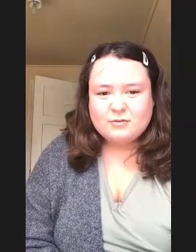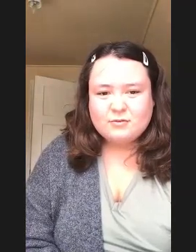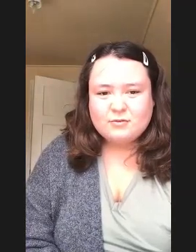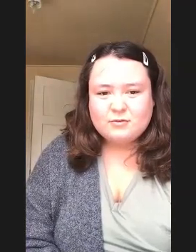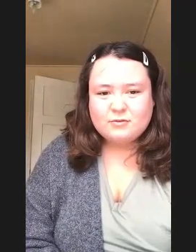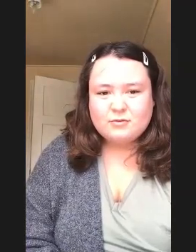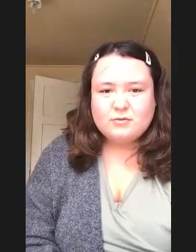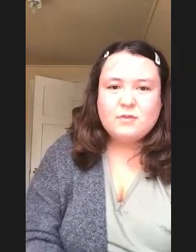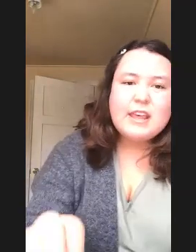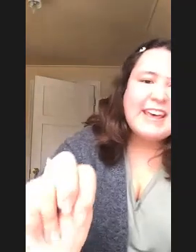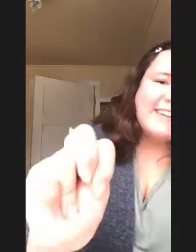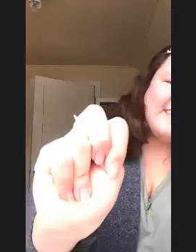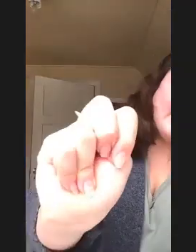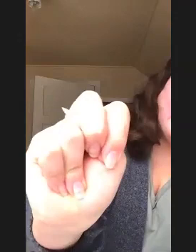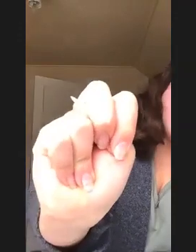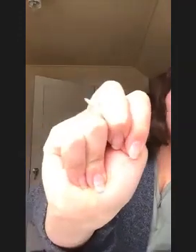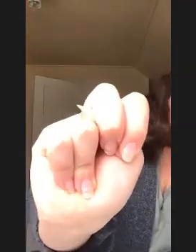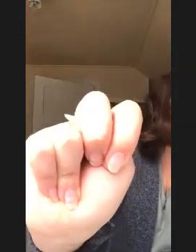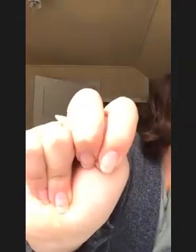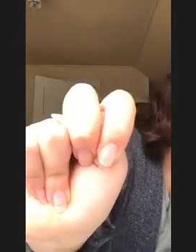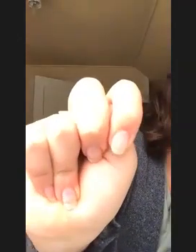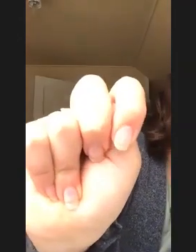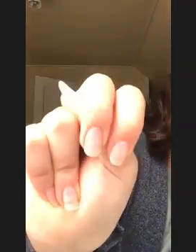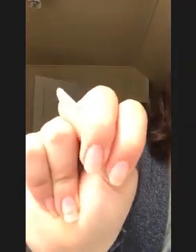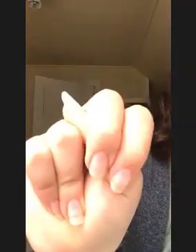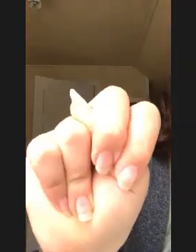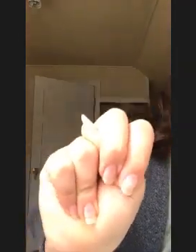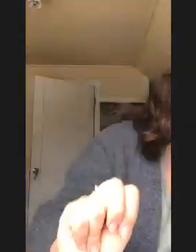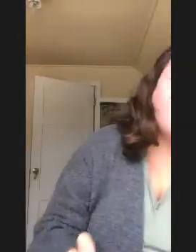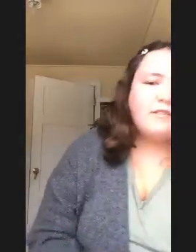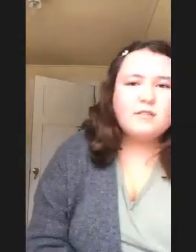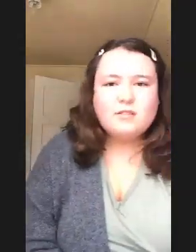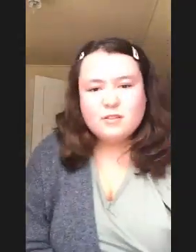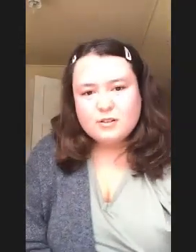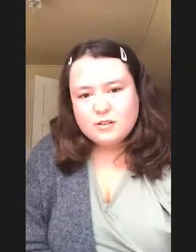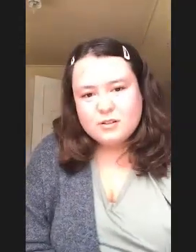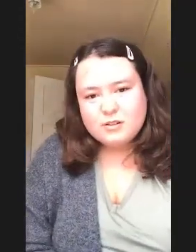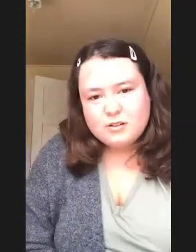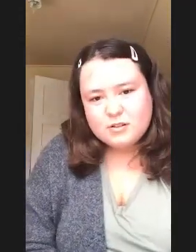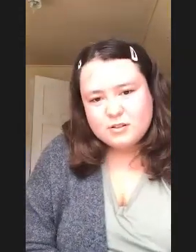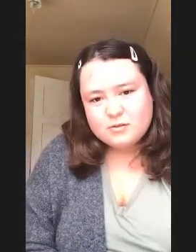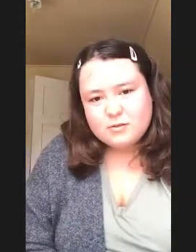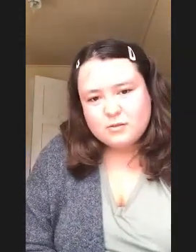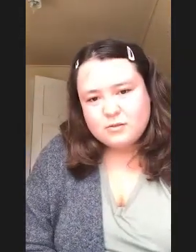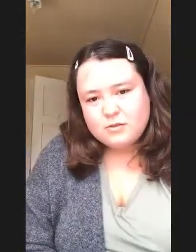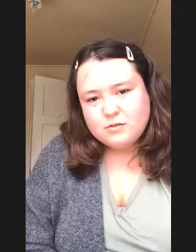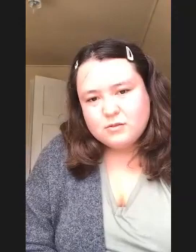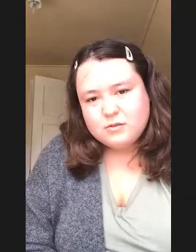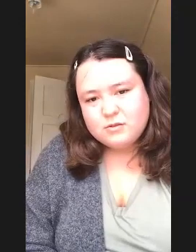N. N. Yeah. N. N. C. Does it, when